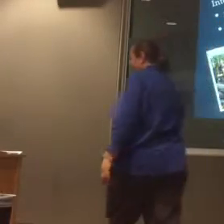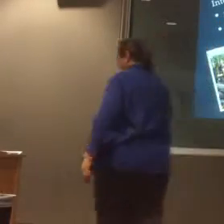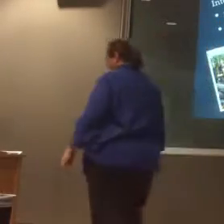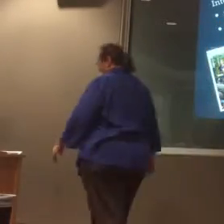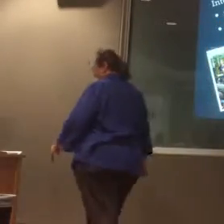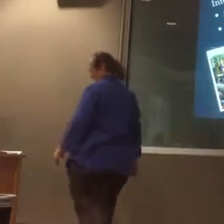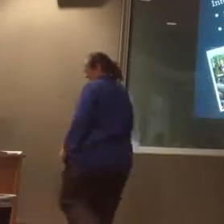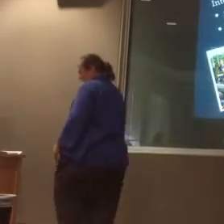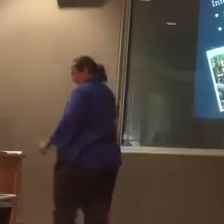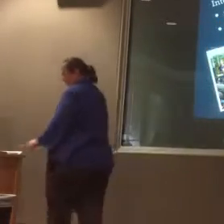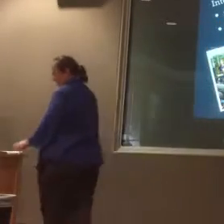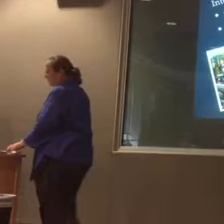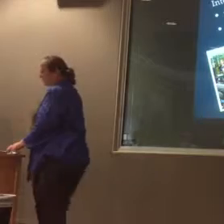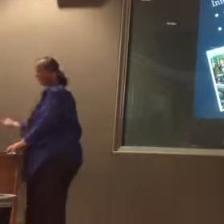that.